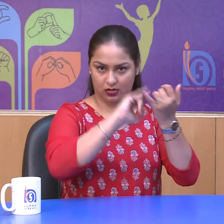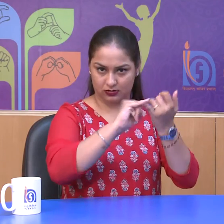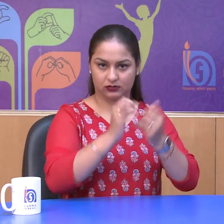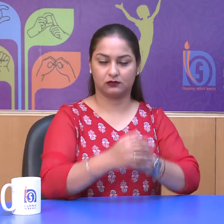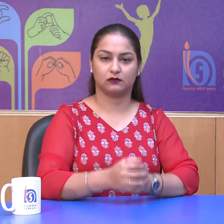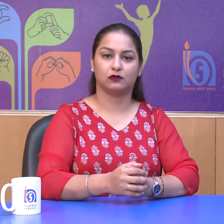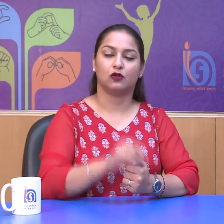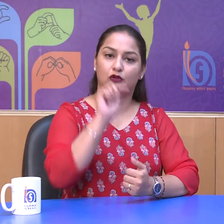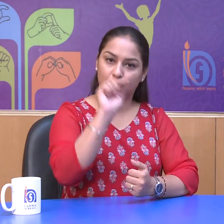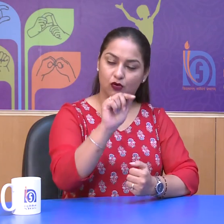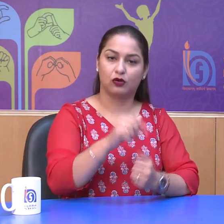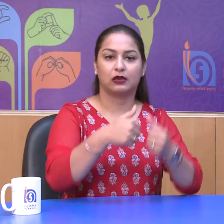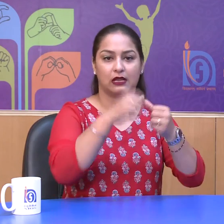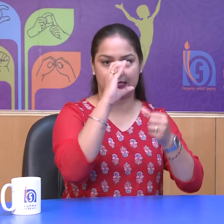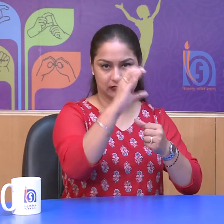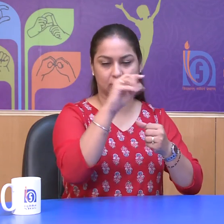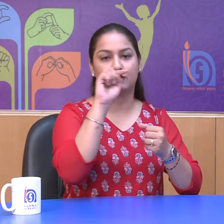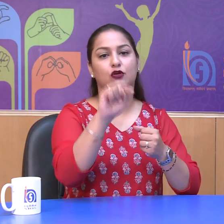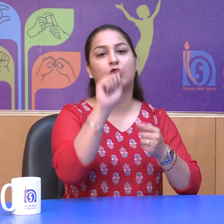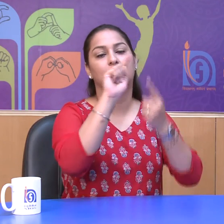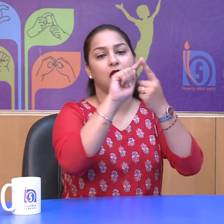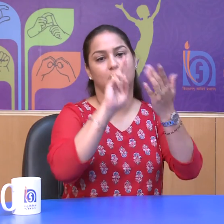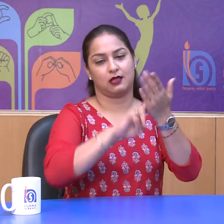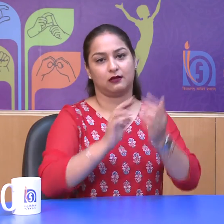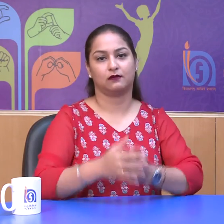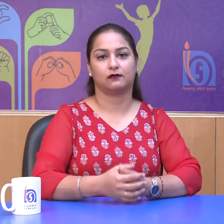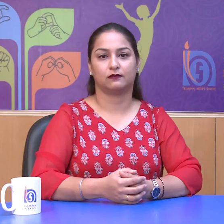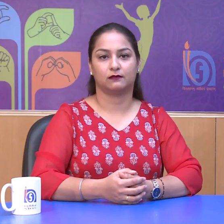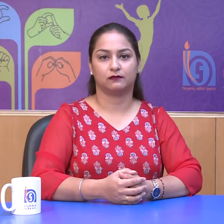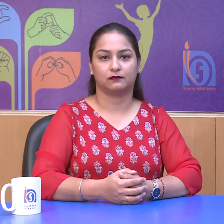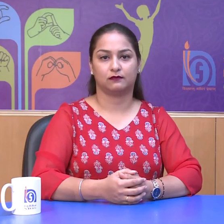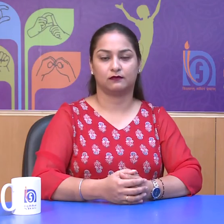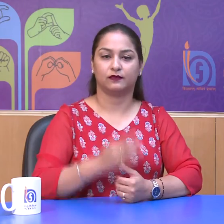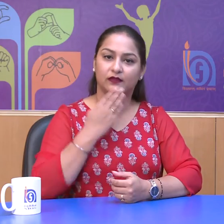www.nios.ac.in. Thanks.